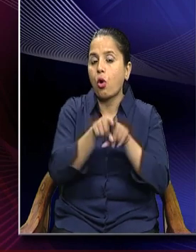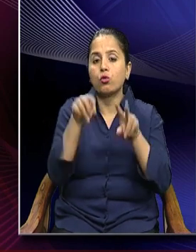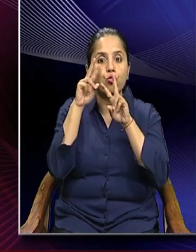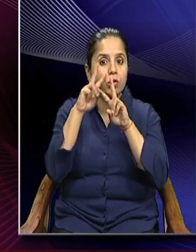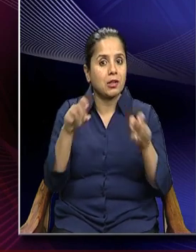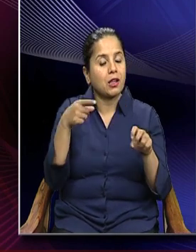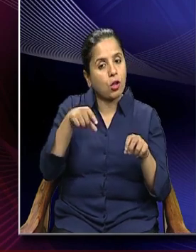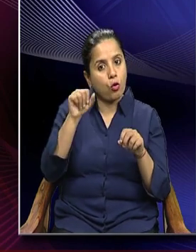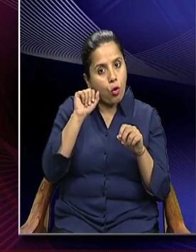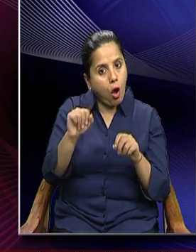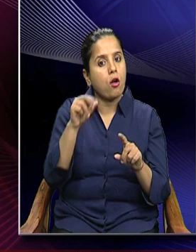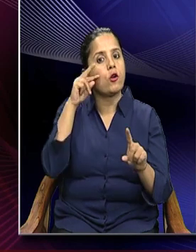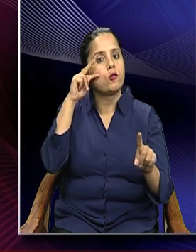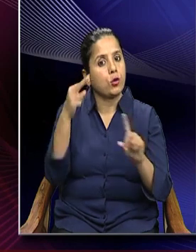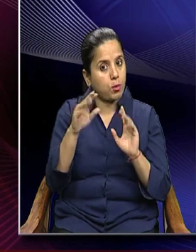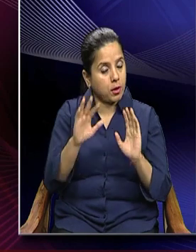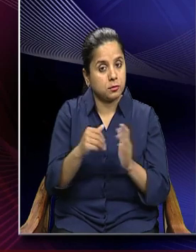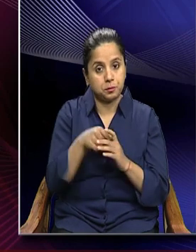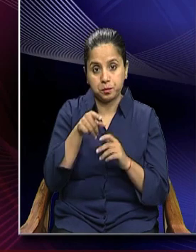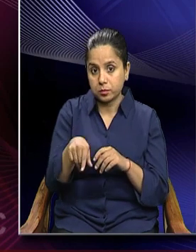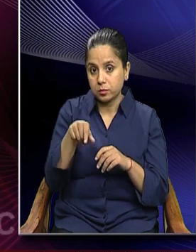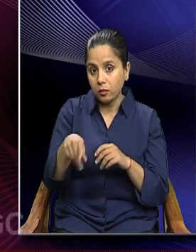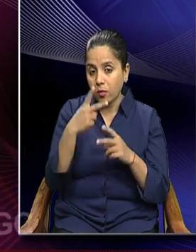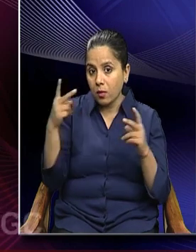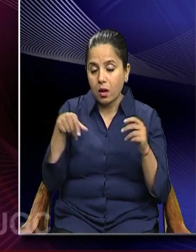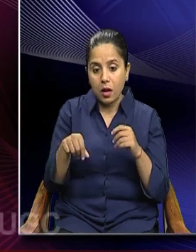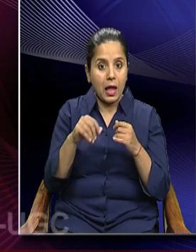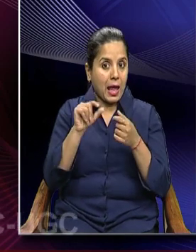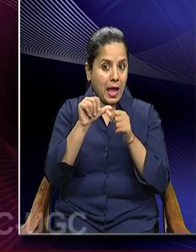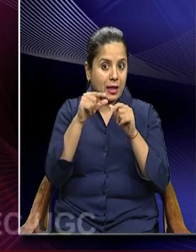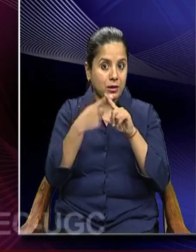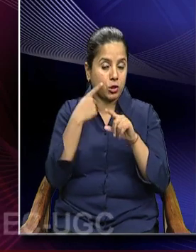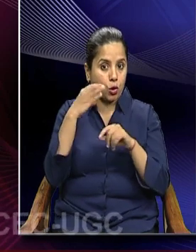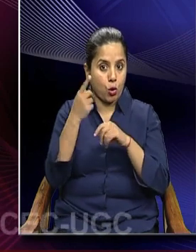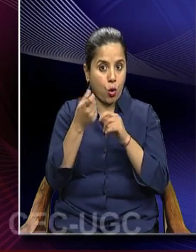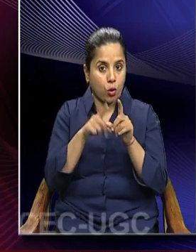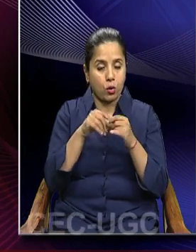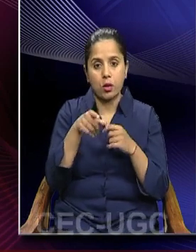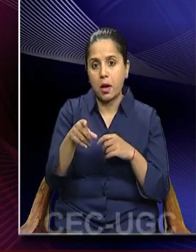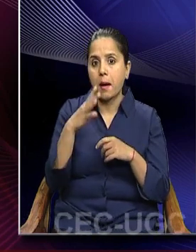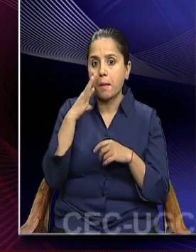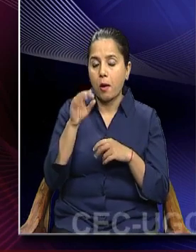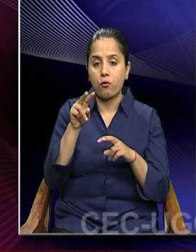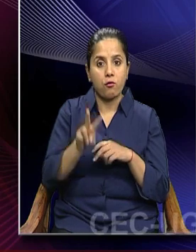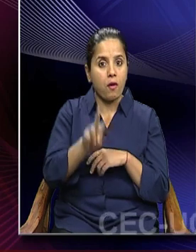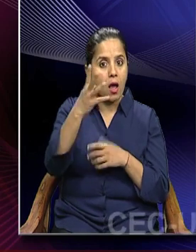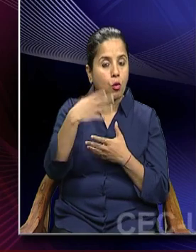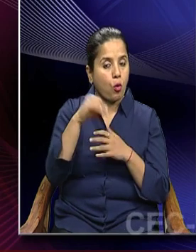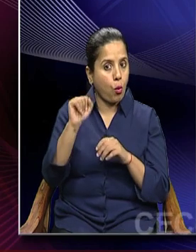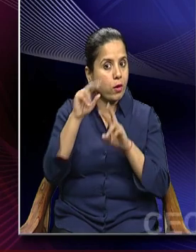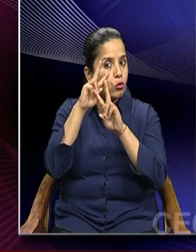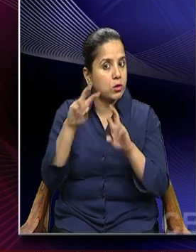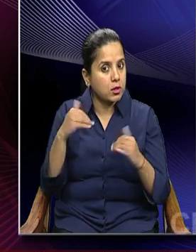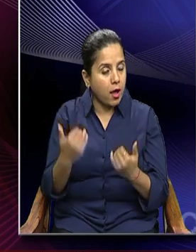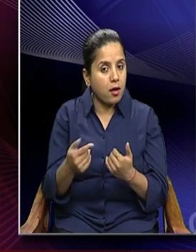researcher's own viewpoint. So, axiology is crucial because values play a central role in research and